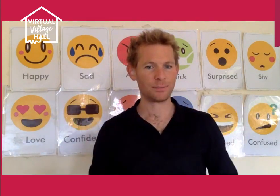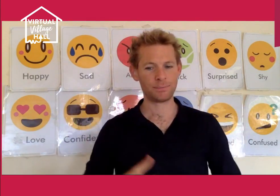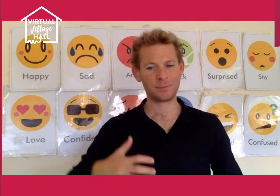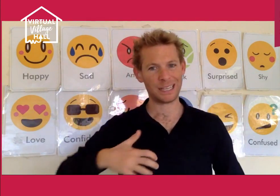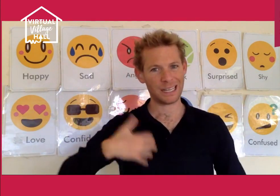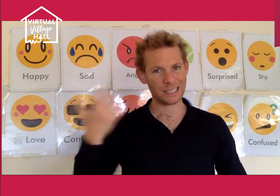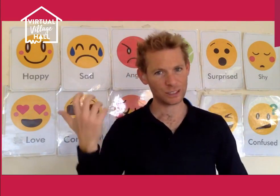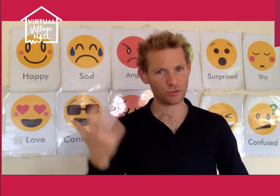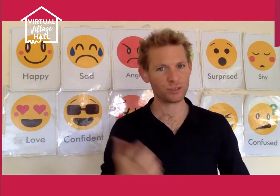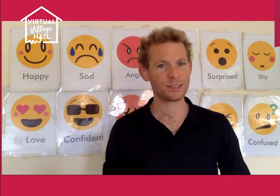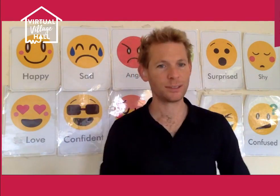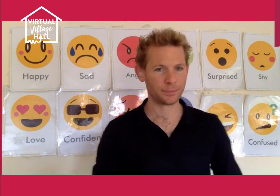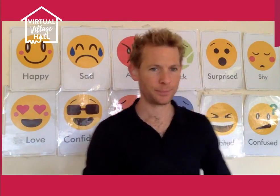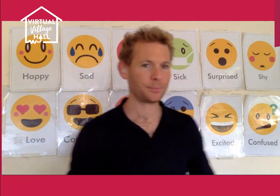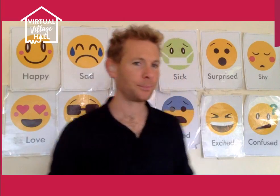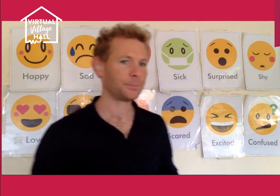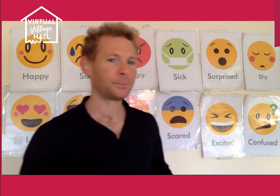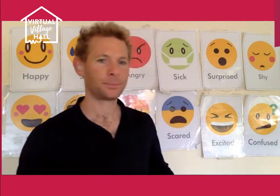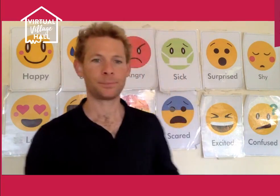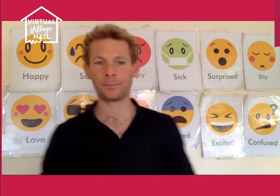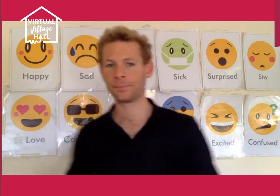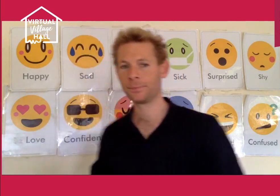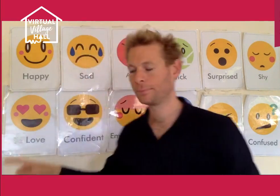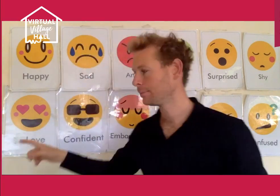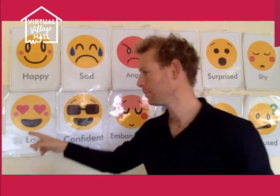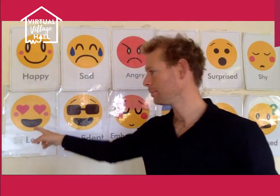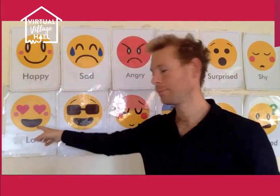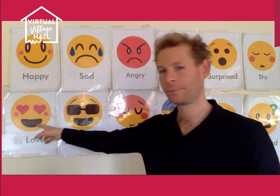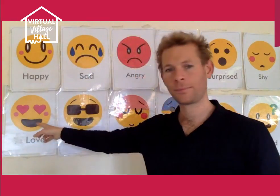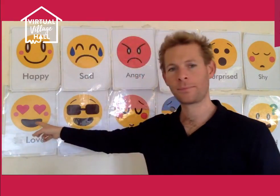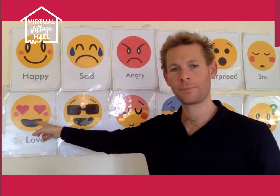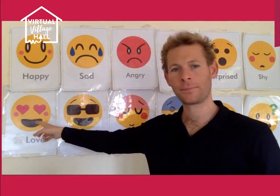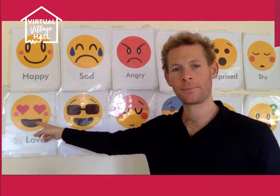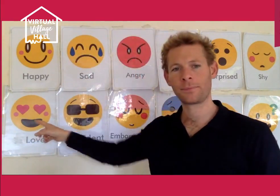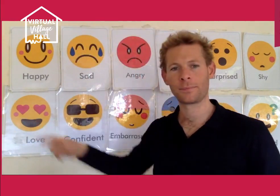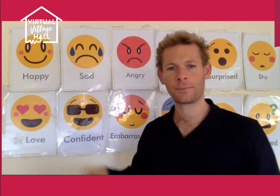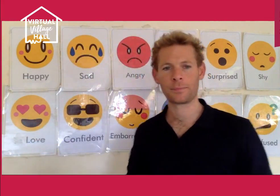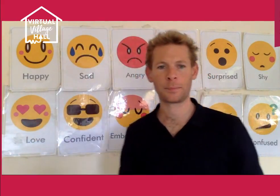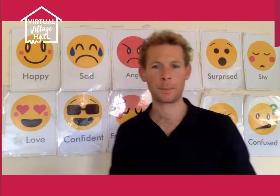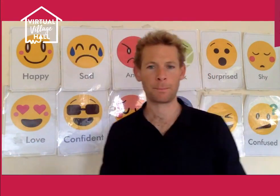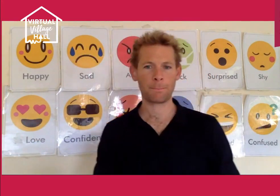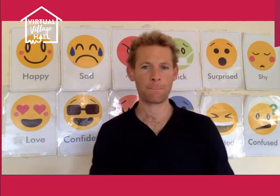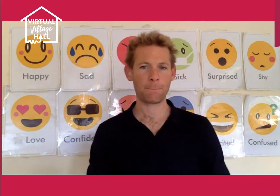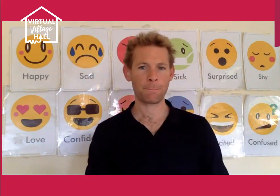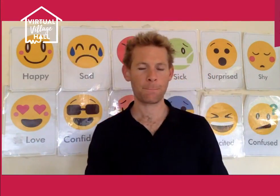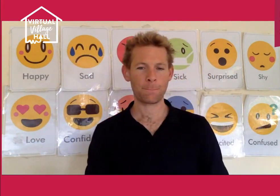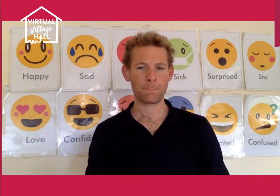Angry. Or angry. Yeah. Can you sign this sign?